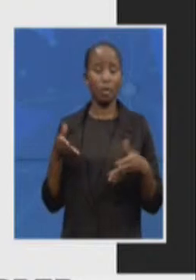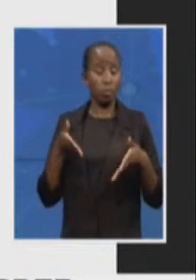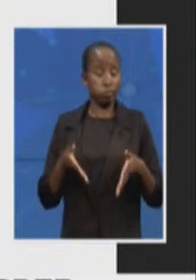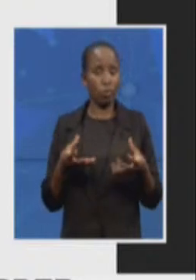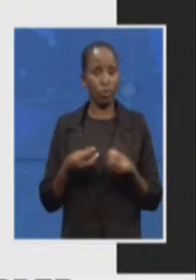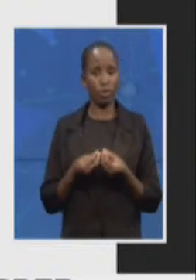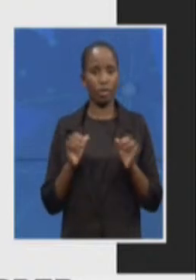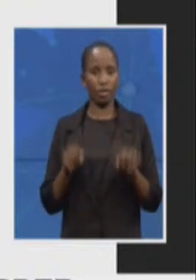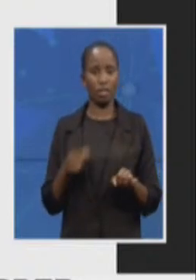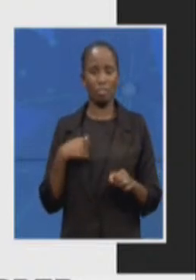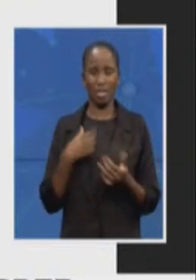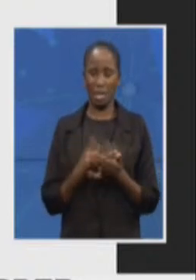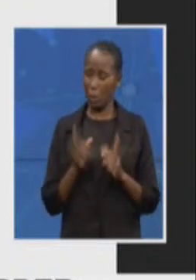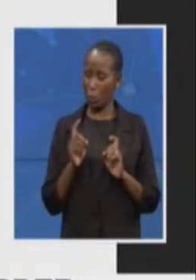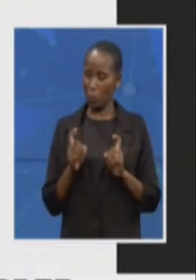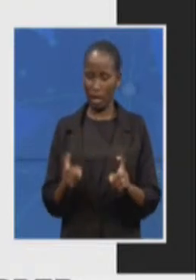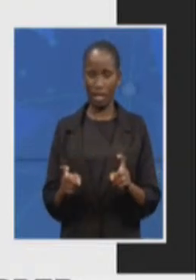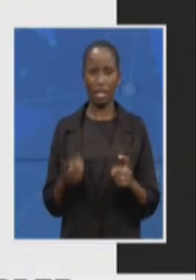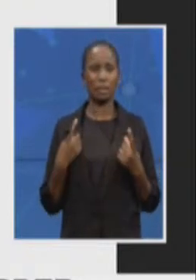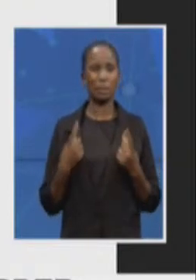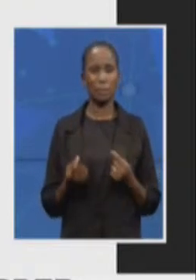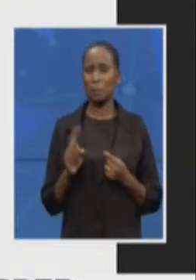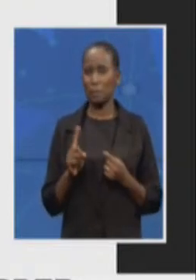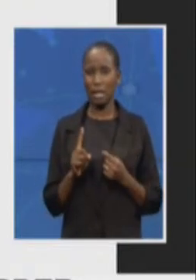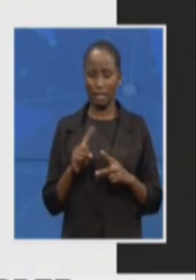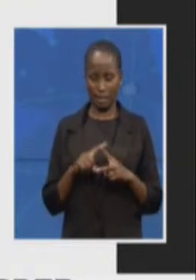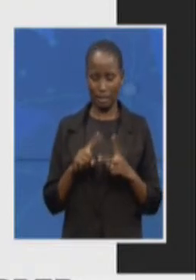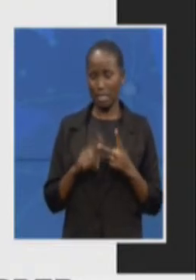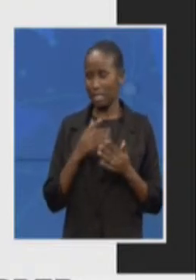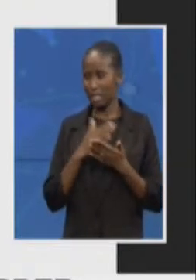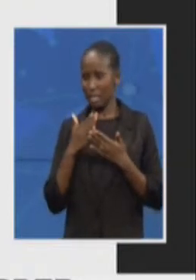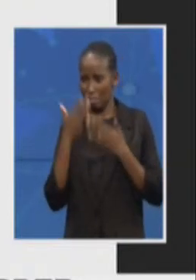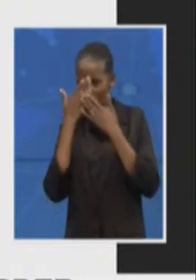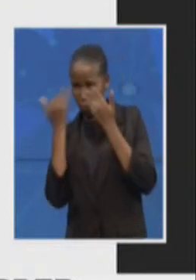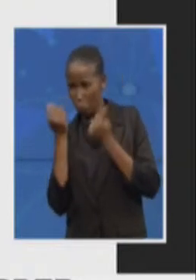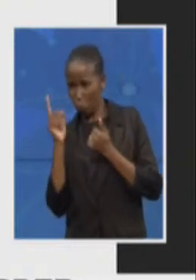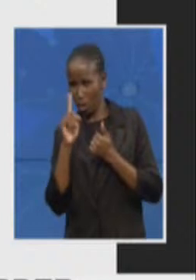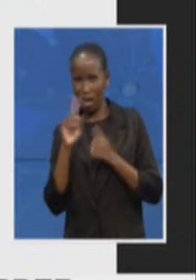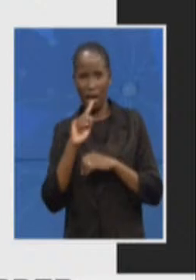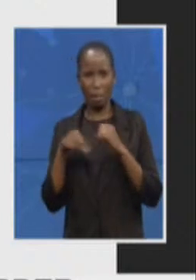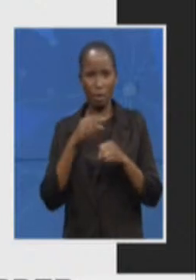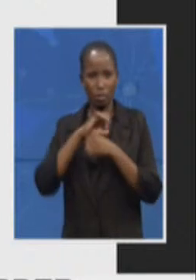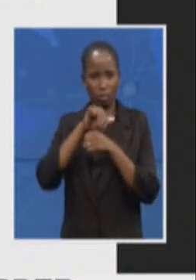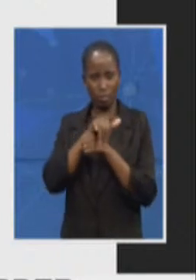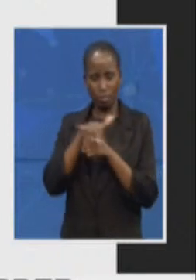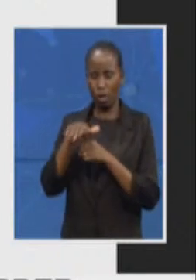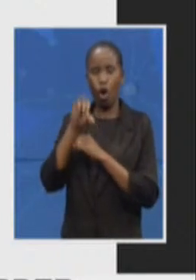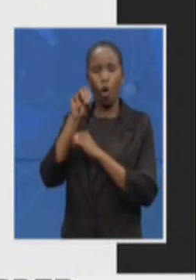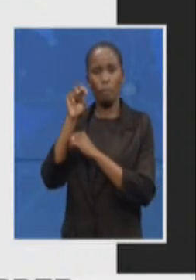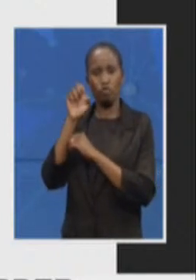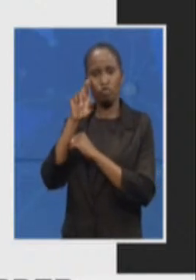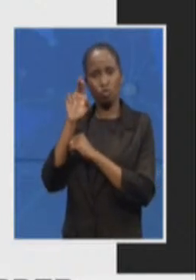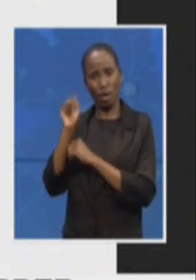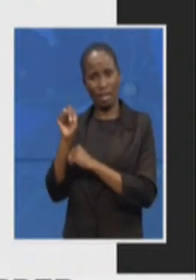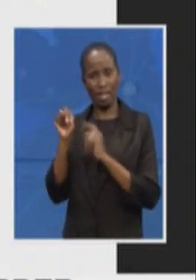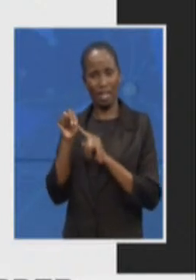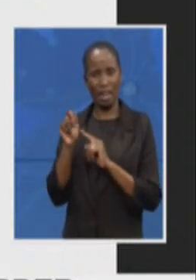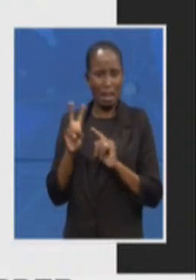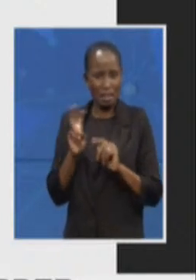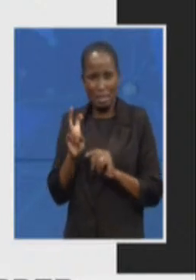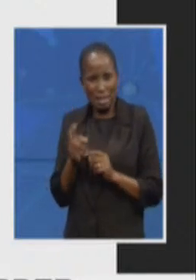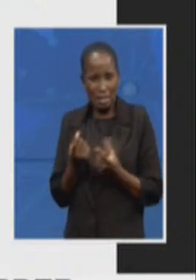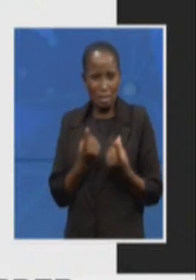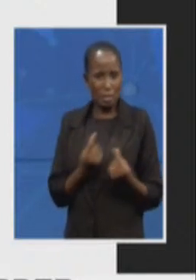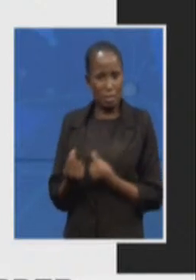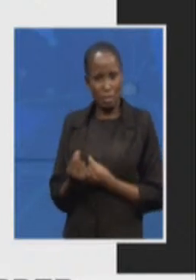what we don't know about the Omicron variant and how is that guiding us in the way in which we are responding. I'm sorry